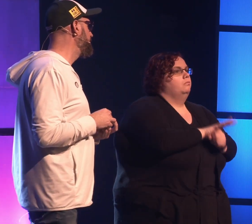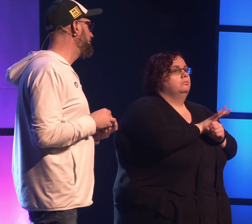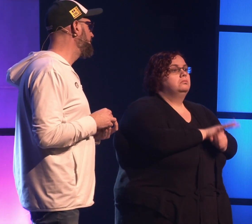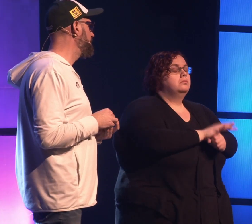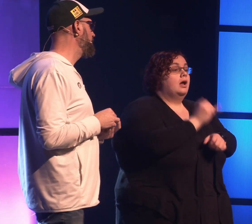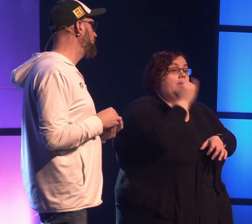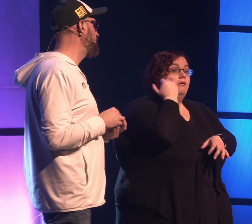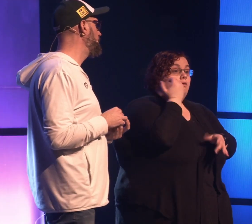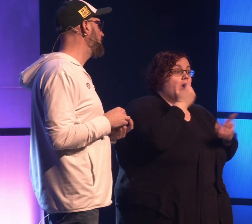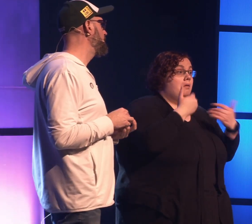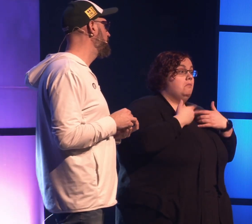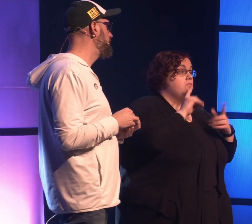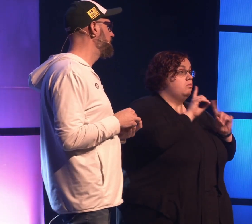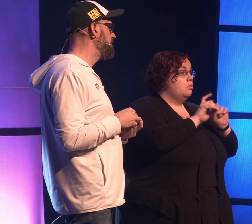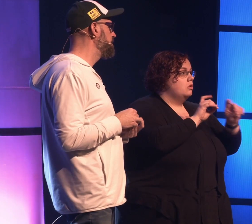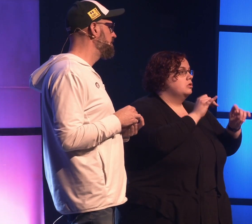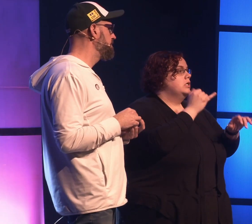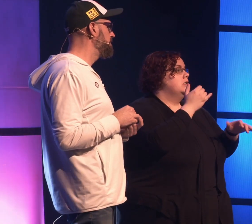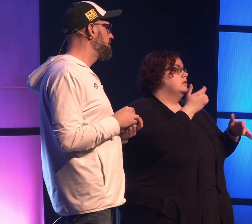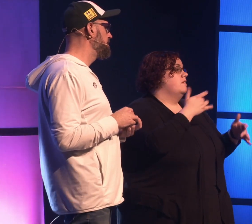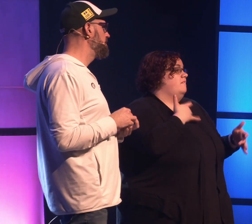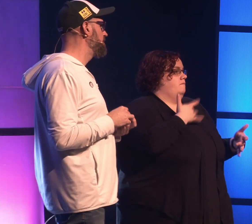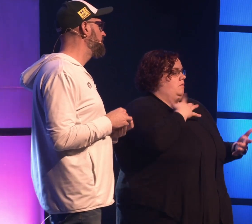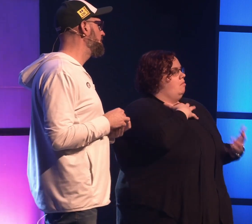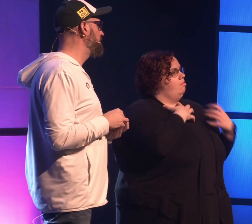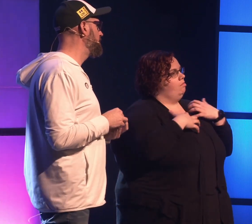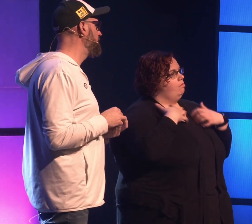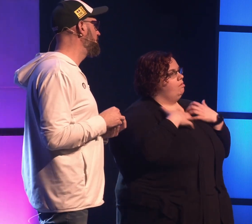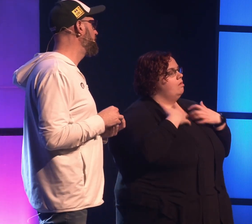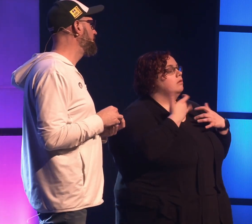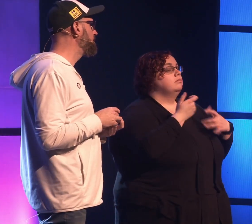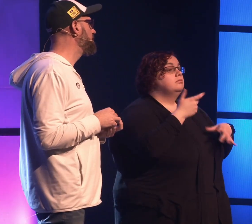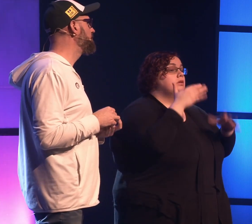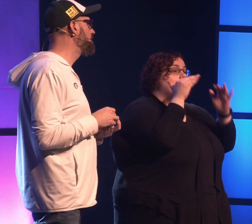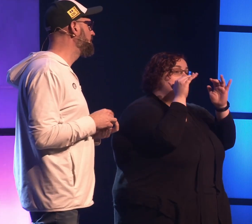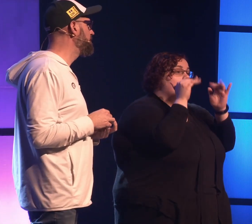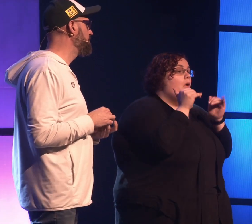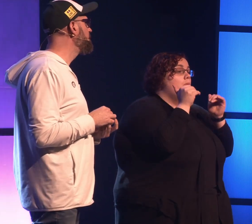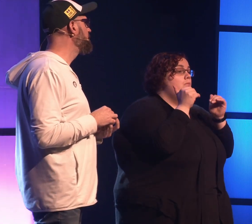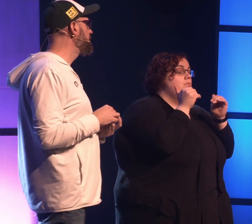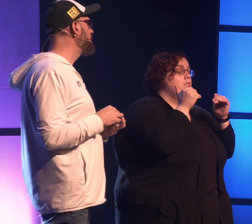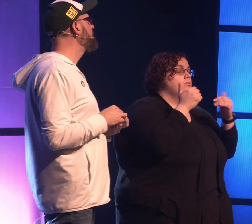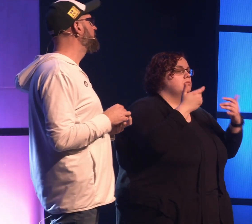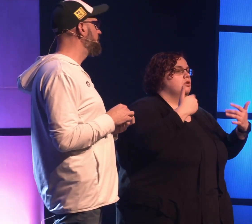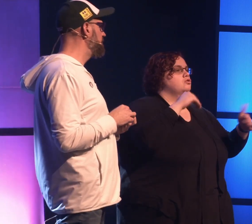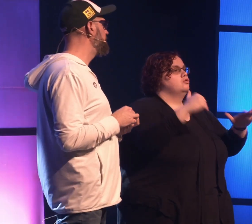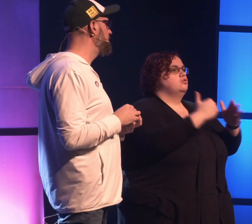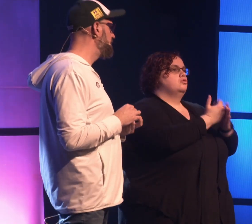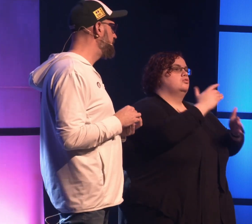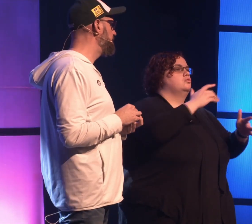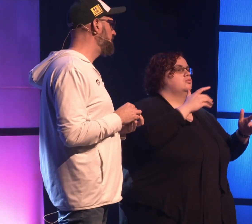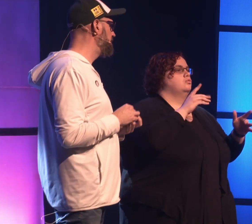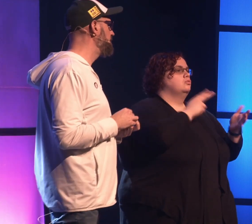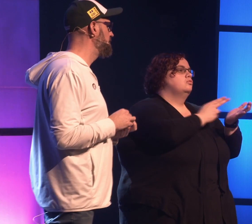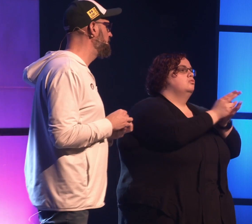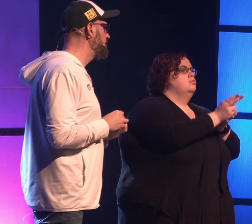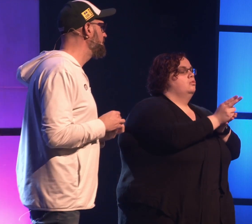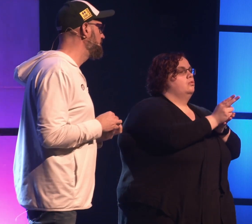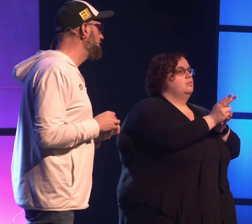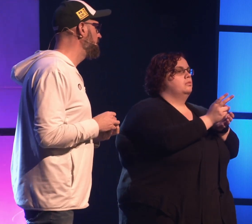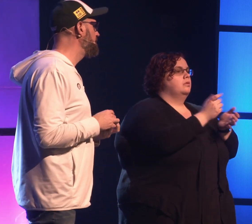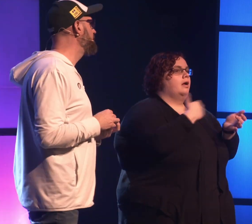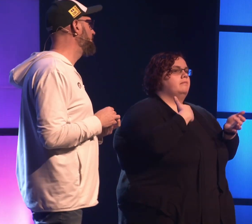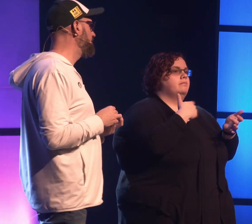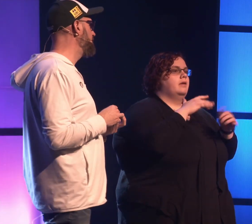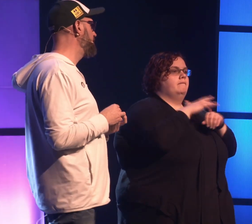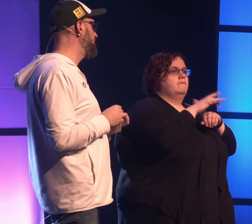questions and you find yourself dissatisfied, there's hope for that. There's new truth. There's refreshing truth. That